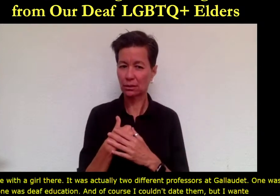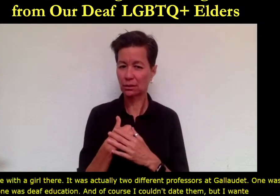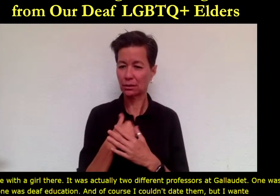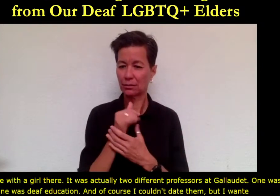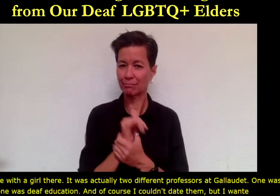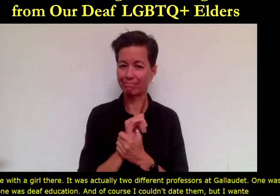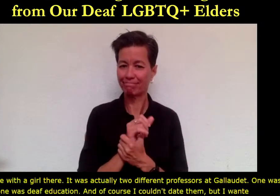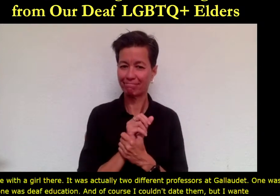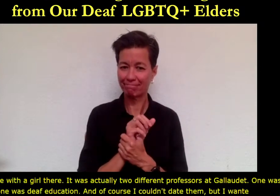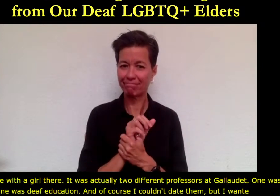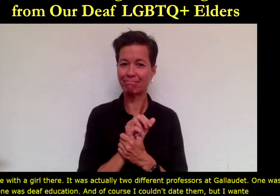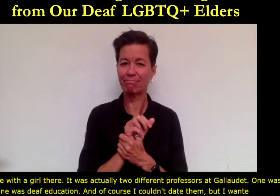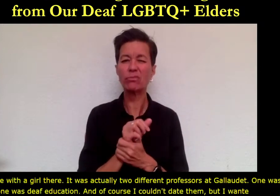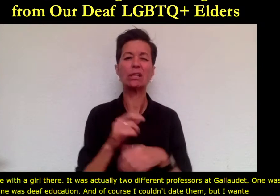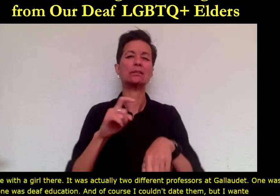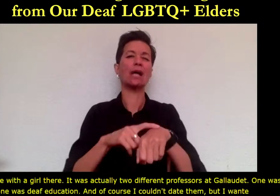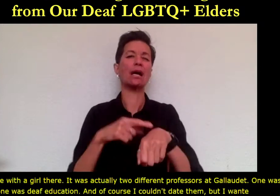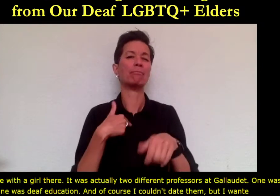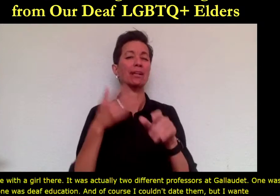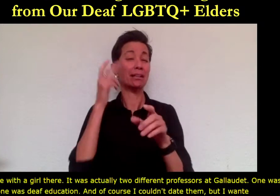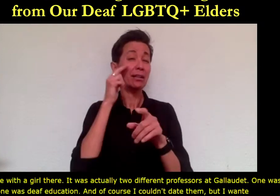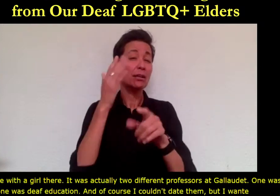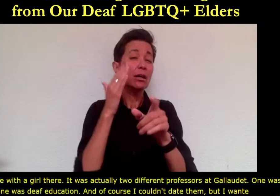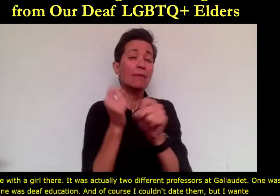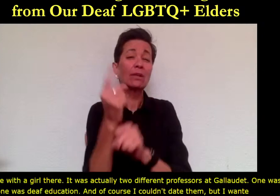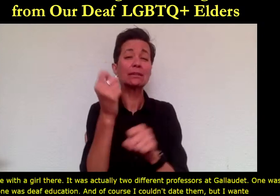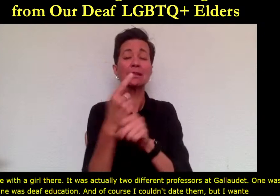and and that friend said you know you're clearly you're flirting with women